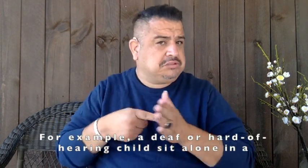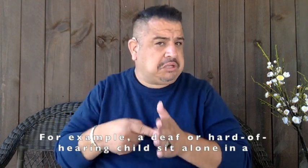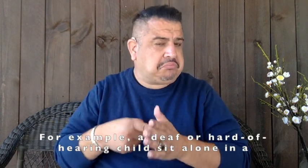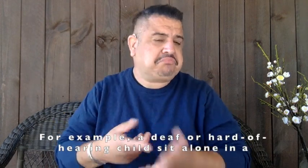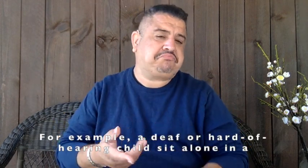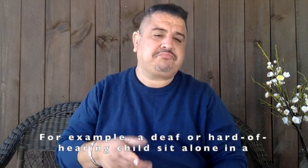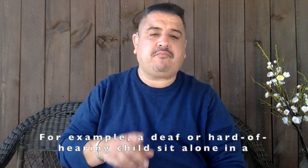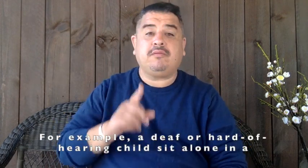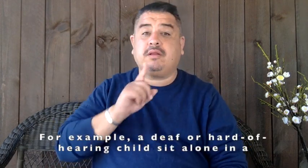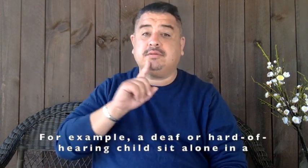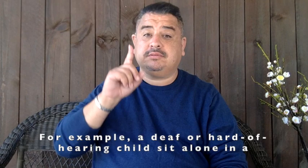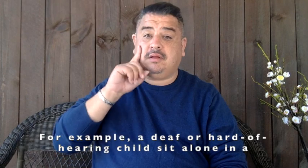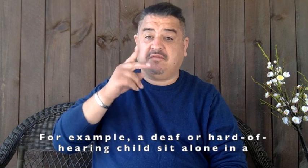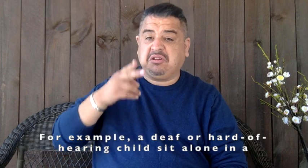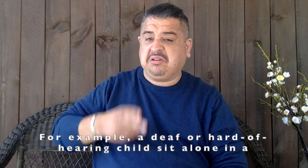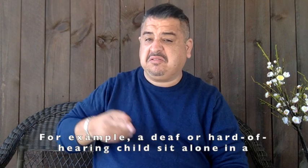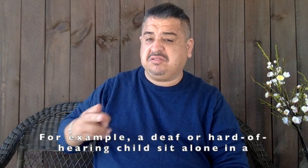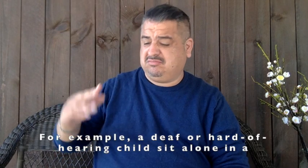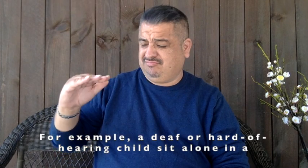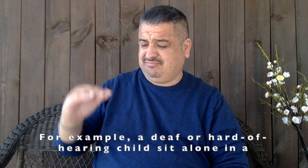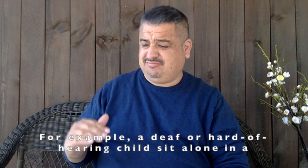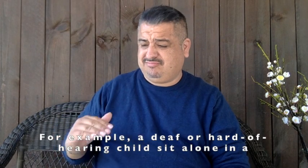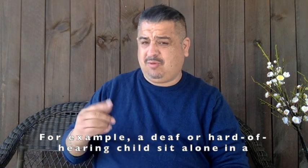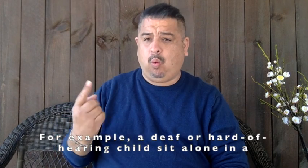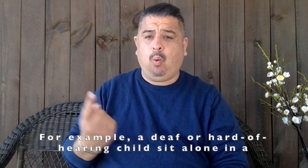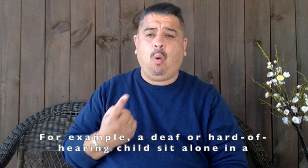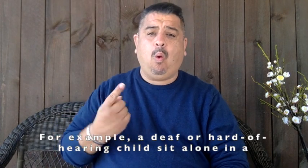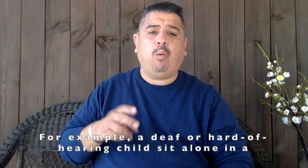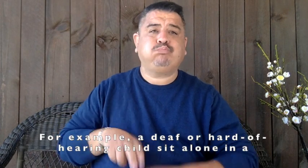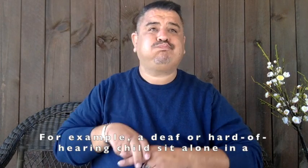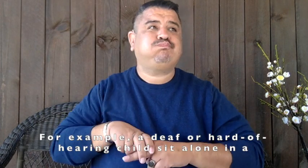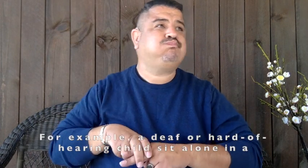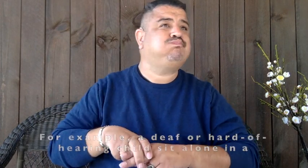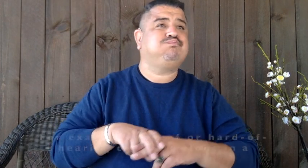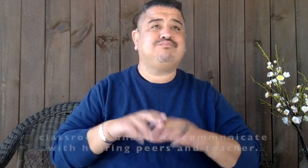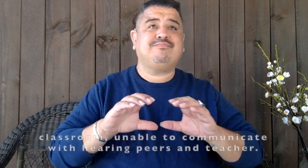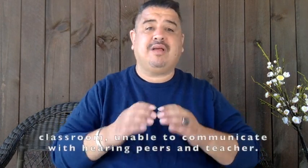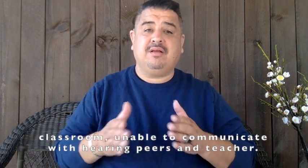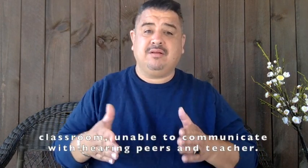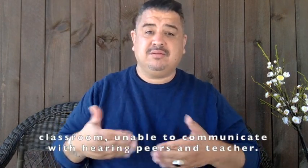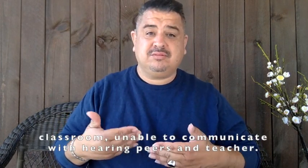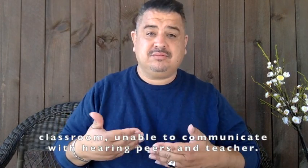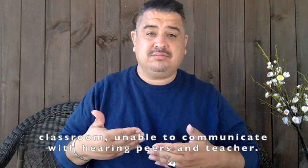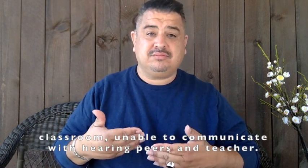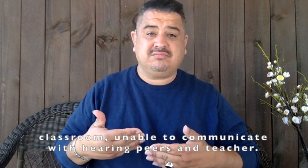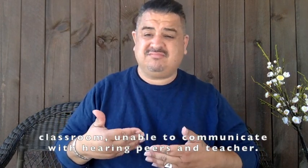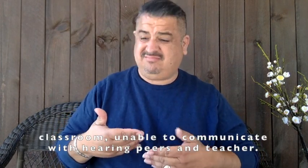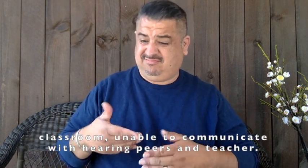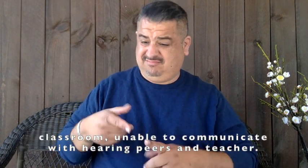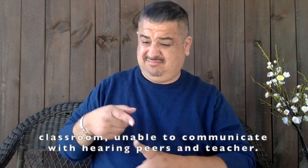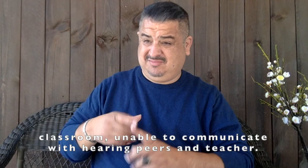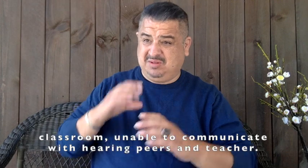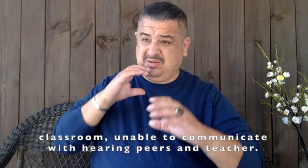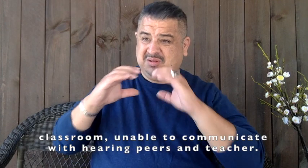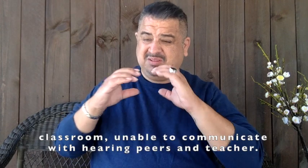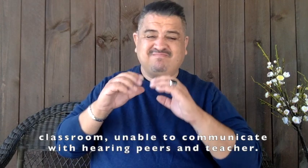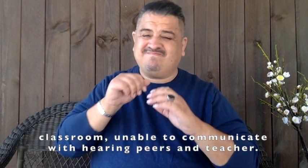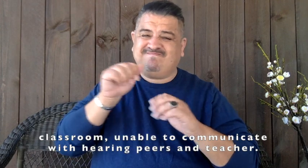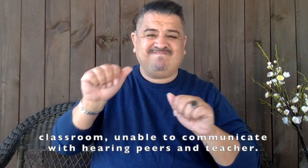For example, a deaf or hard of hearing child sits alone in a classroom, unable to communicate with their hearing